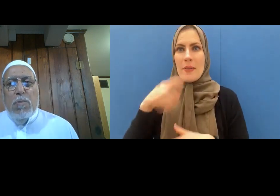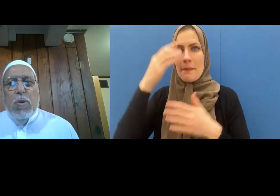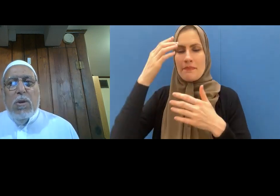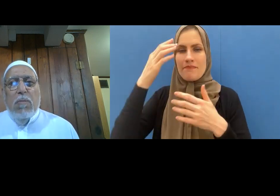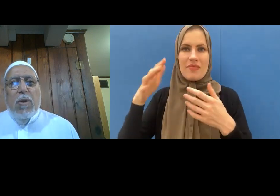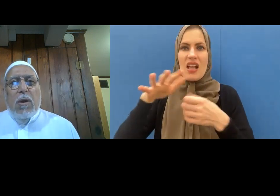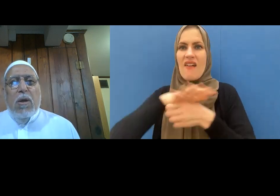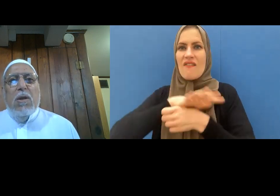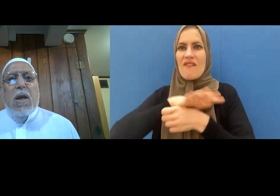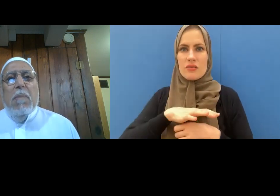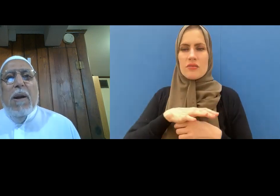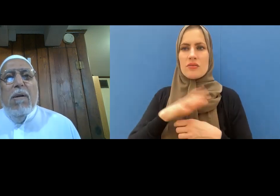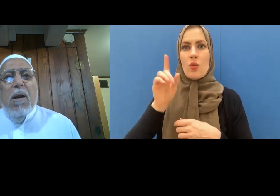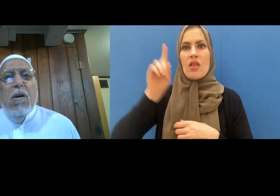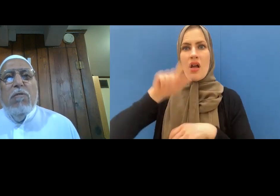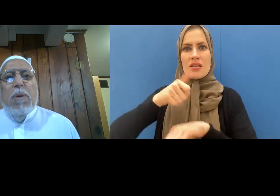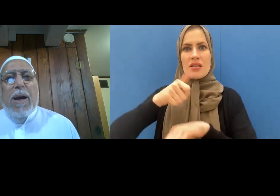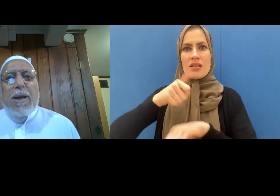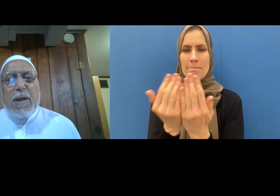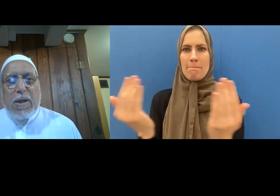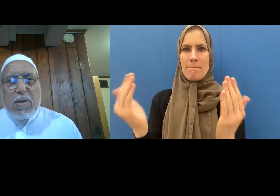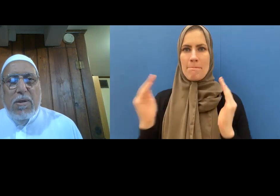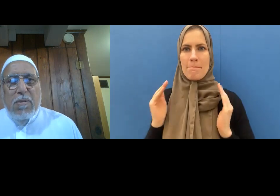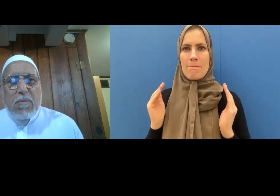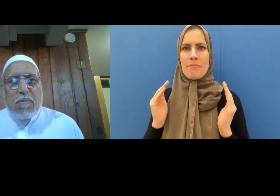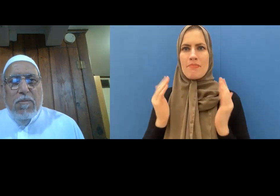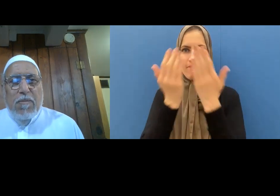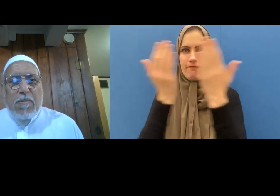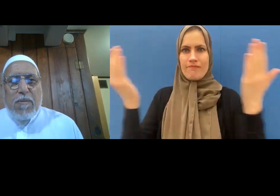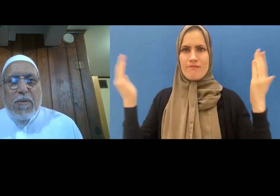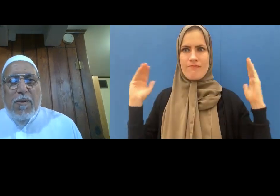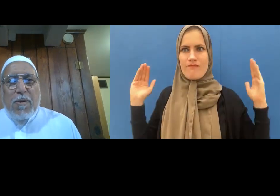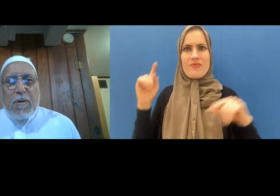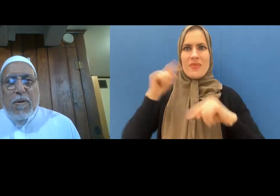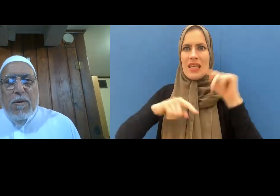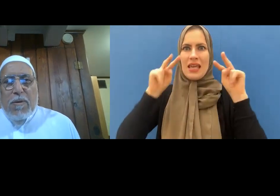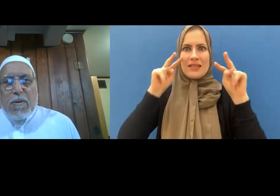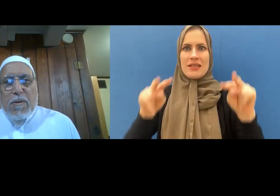Allah has put, it is a barrier of blindness.